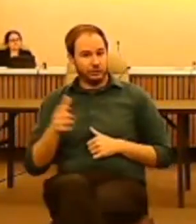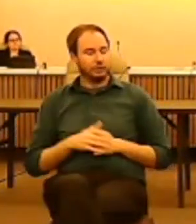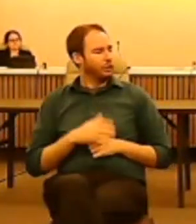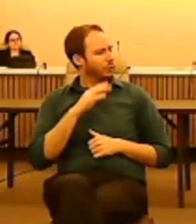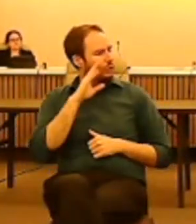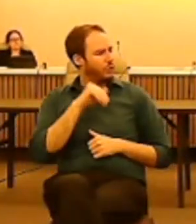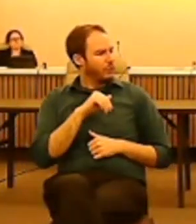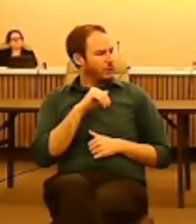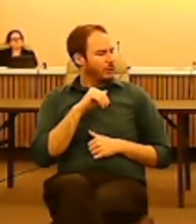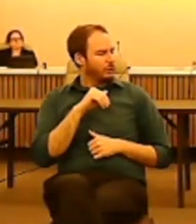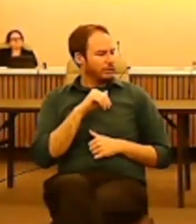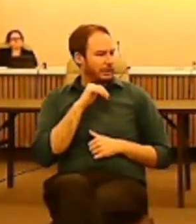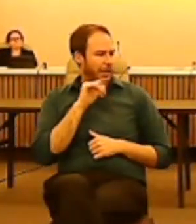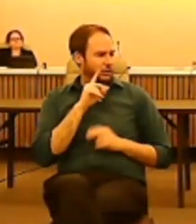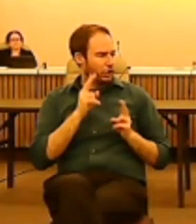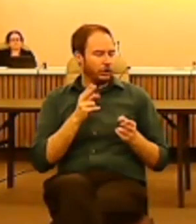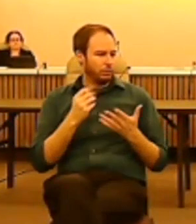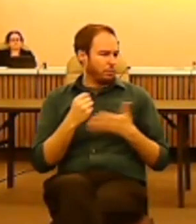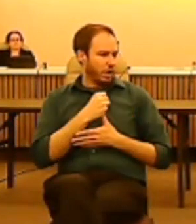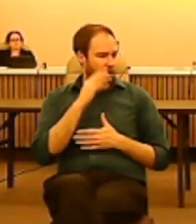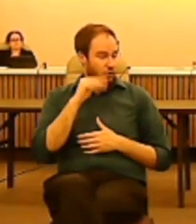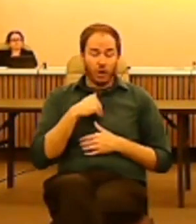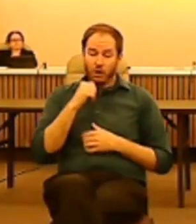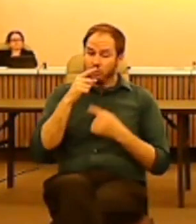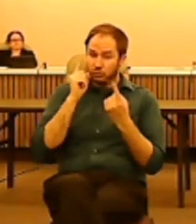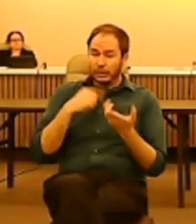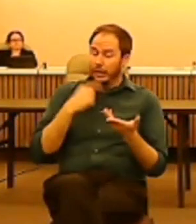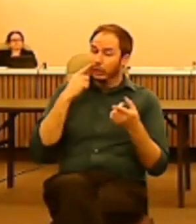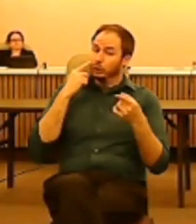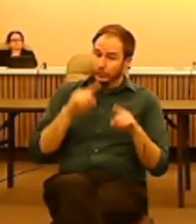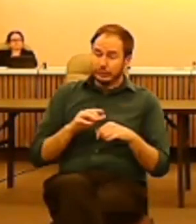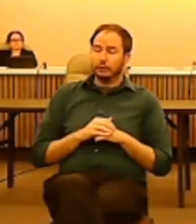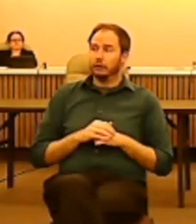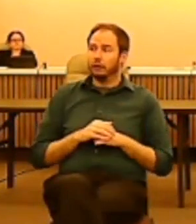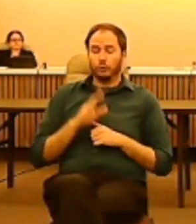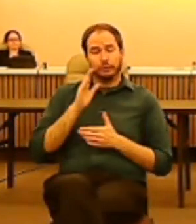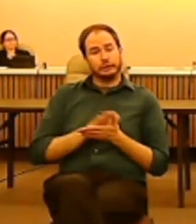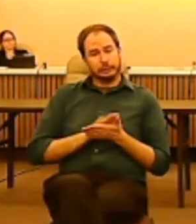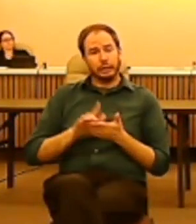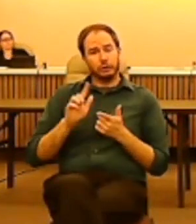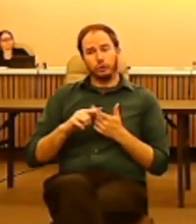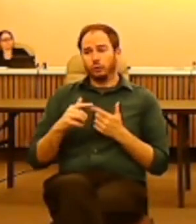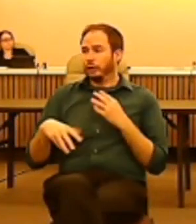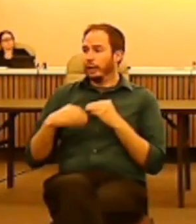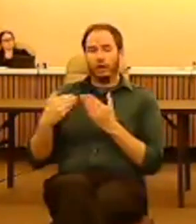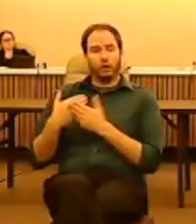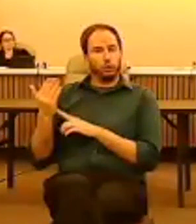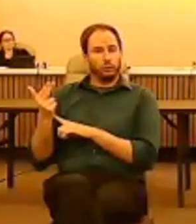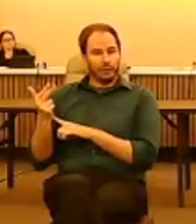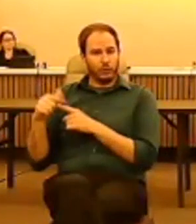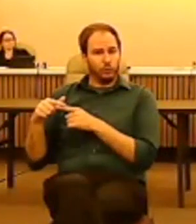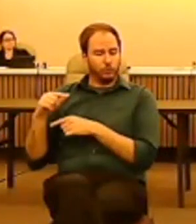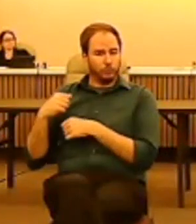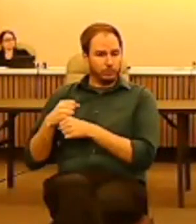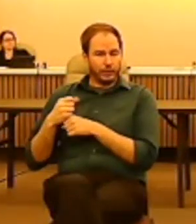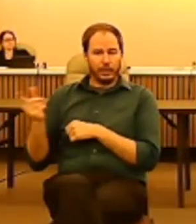not life or death or urgent. Right, yeah, but I and- don't disagree with you that it would be nice to get a new flag made. One